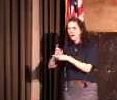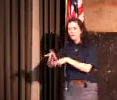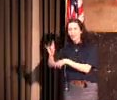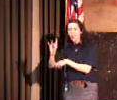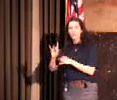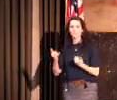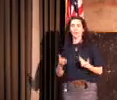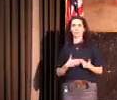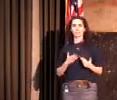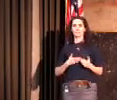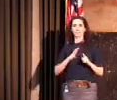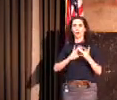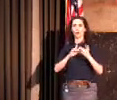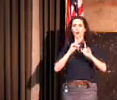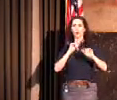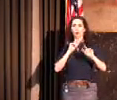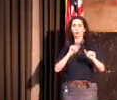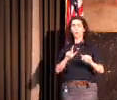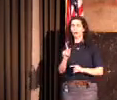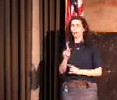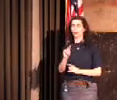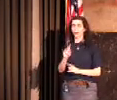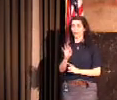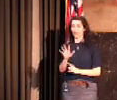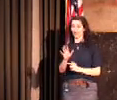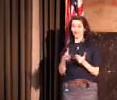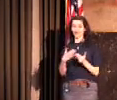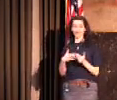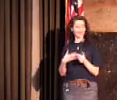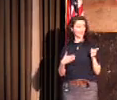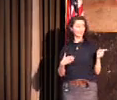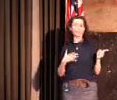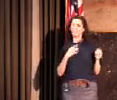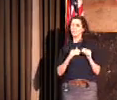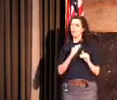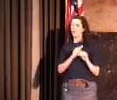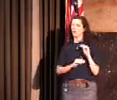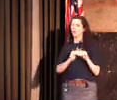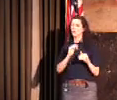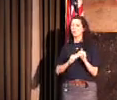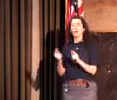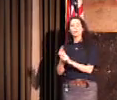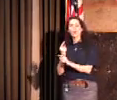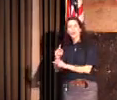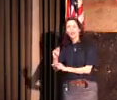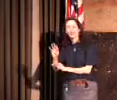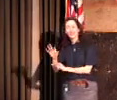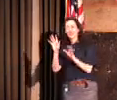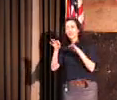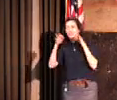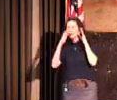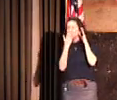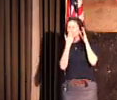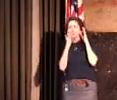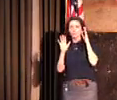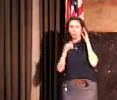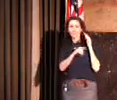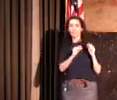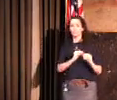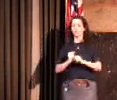the KN95s are pretty easy to wear. They're generally more comfortable than a regular N95 is, and they give a lot